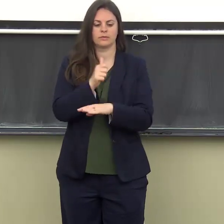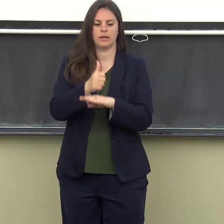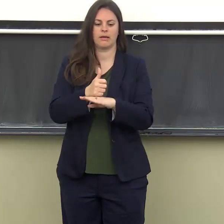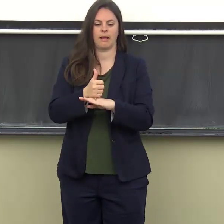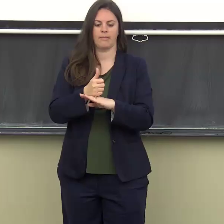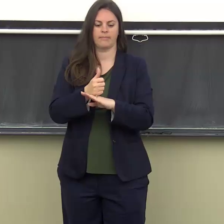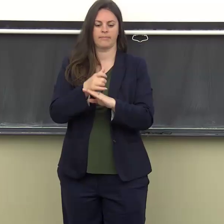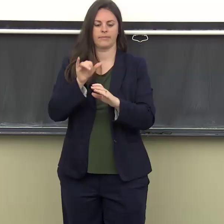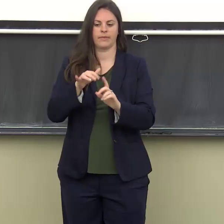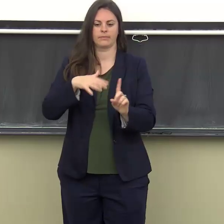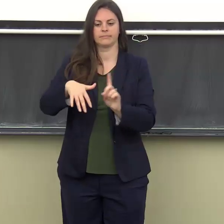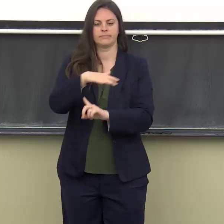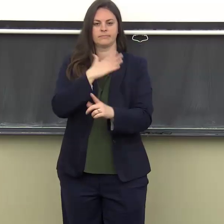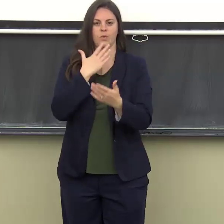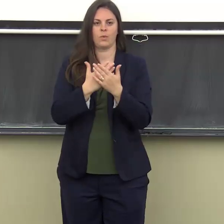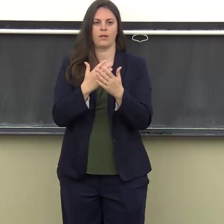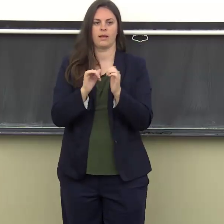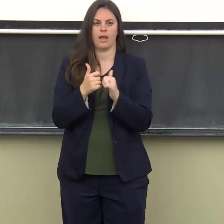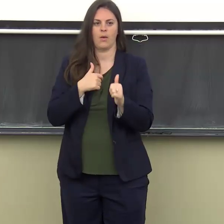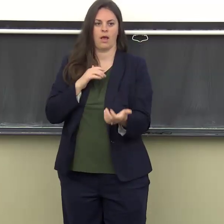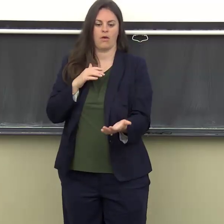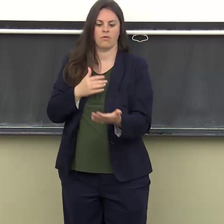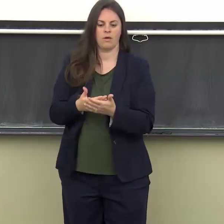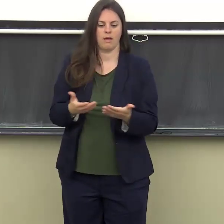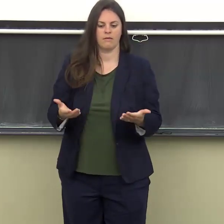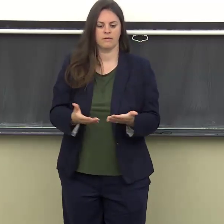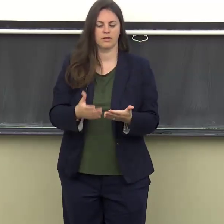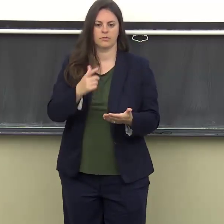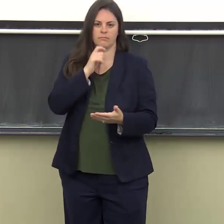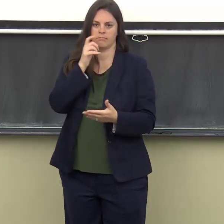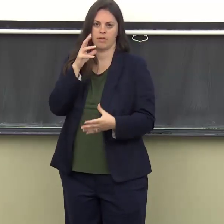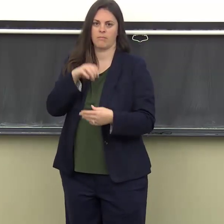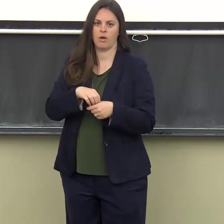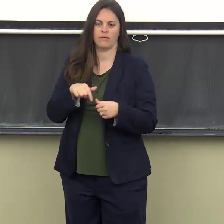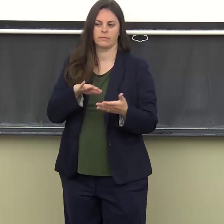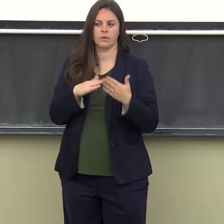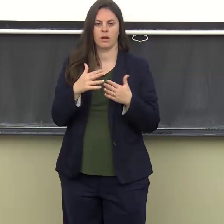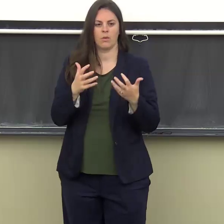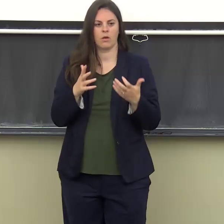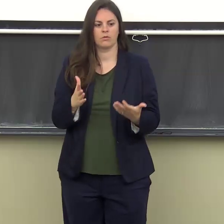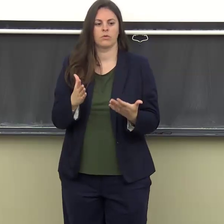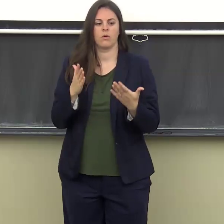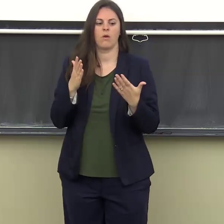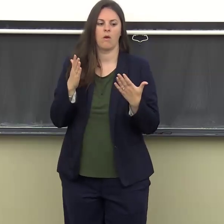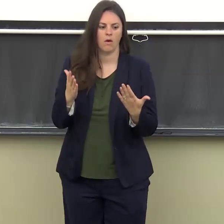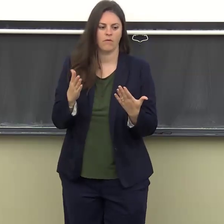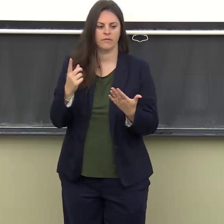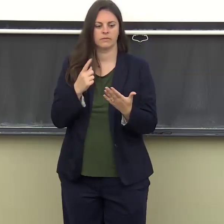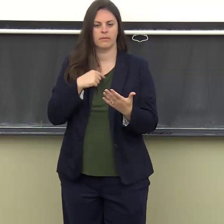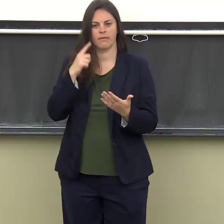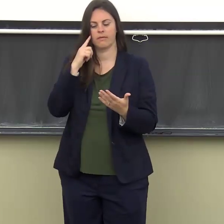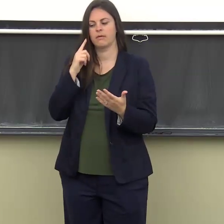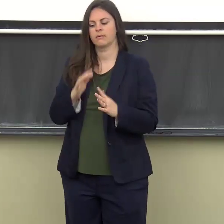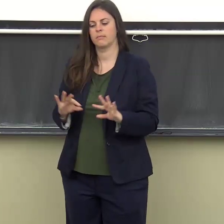what I'm here, like how I arrive here is not really part of this community. I want to offer something that I think matters, which